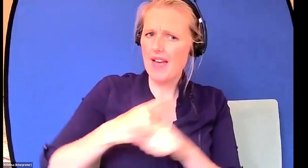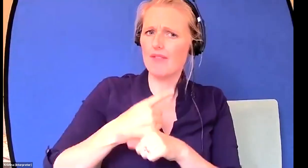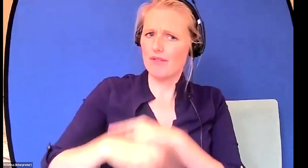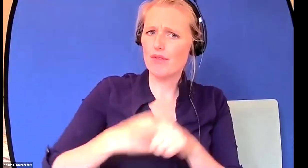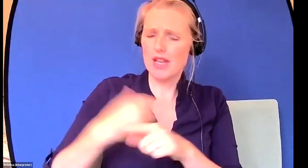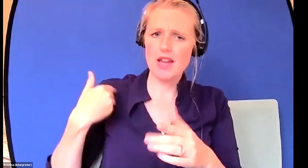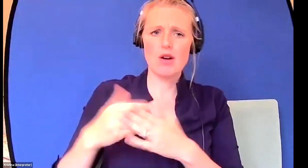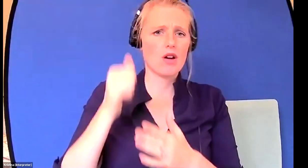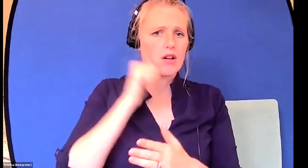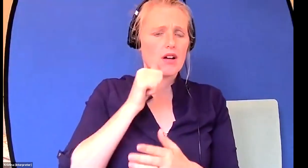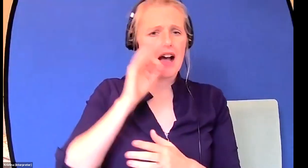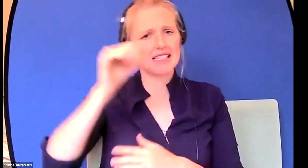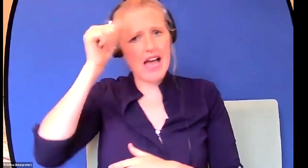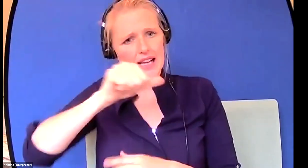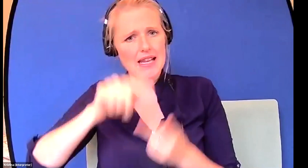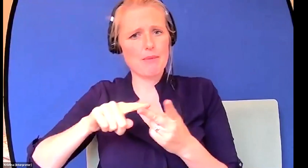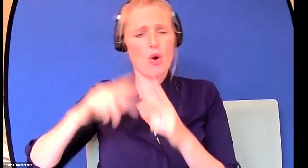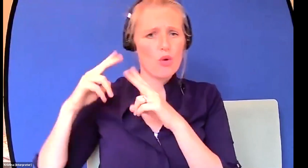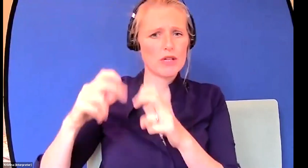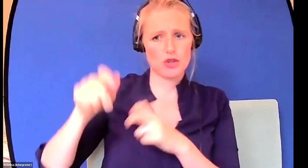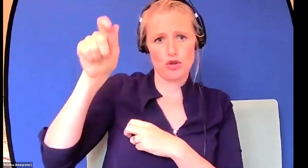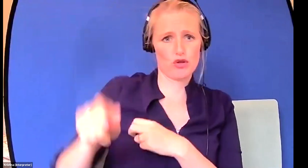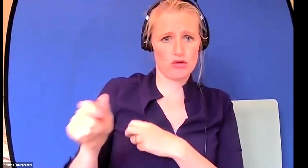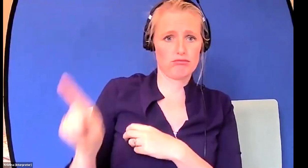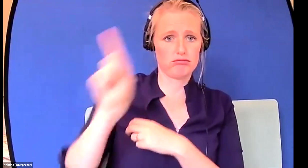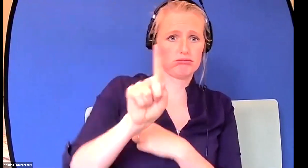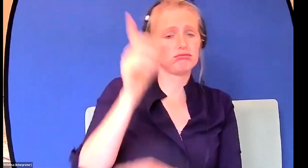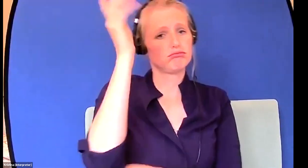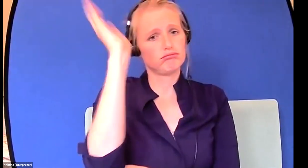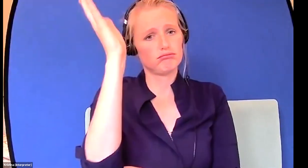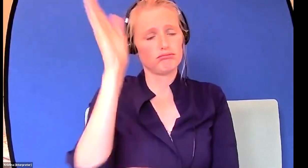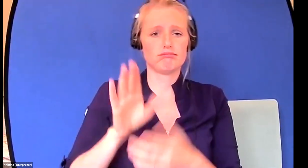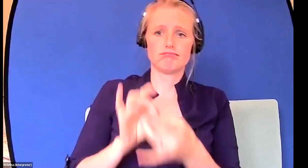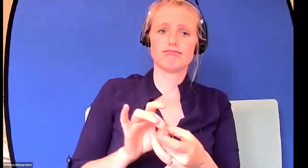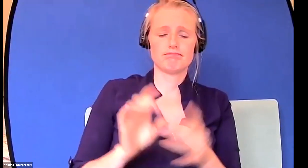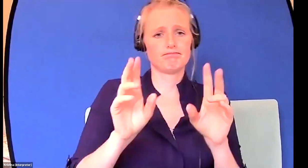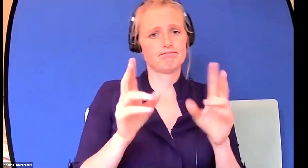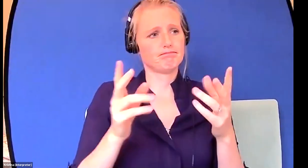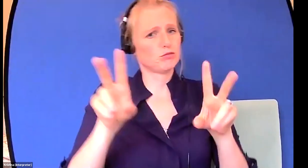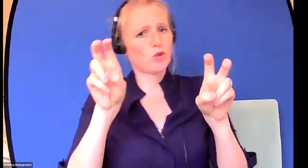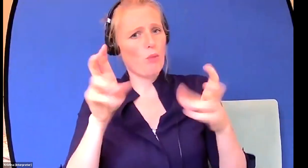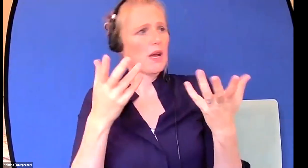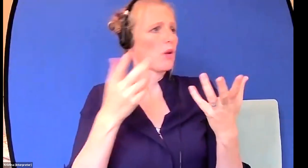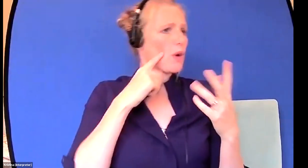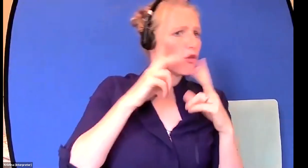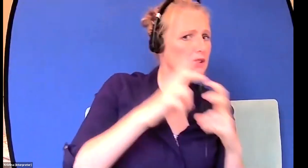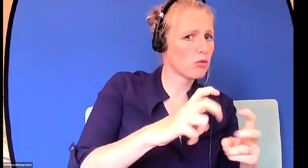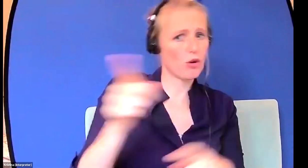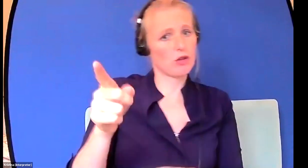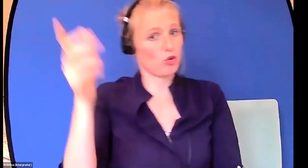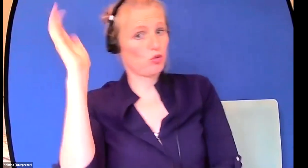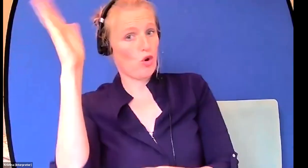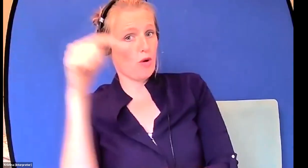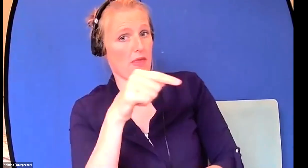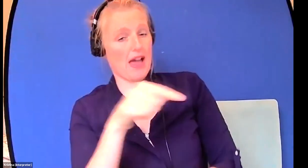an academic, a researcher, to come and speak about a topic that connects to some of the themes that we want to explore. And this year is no